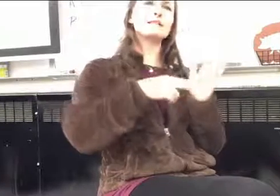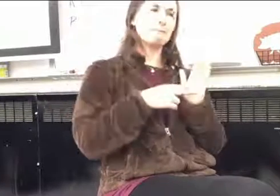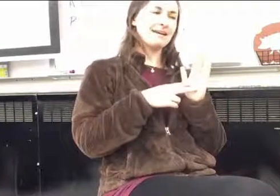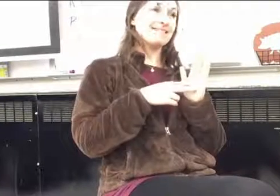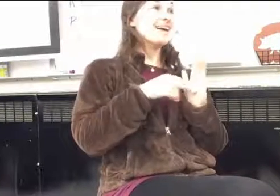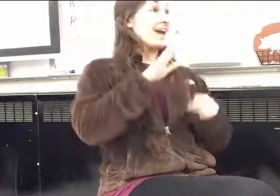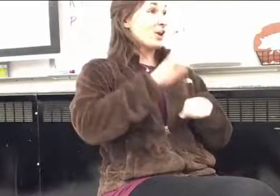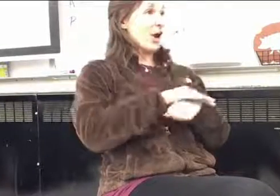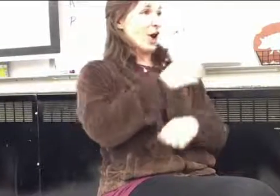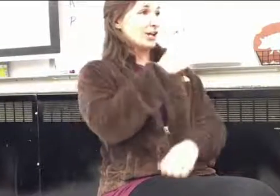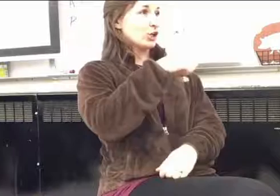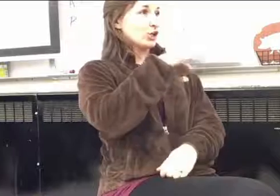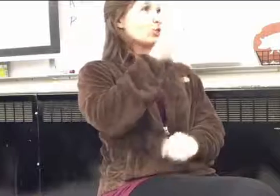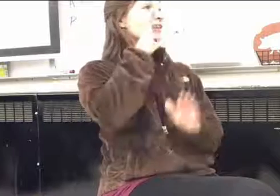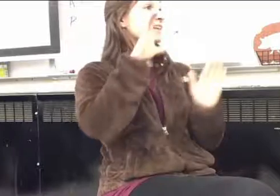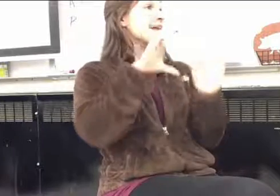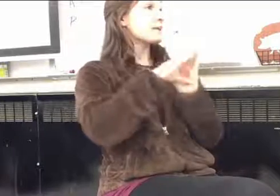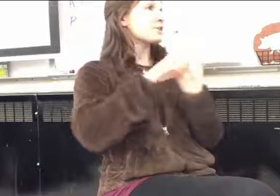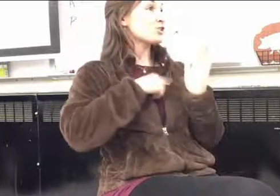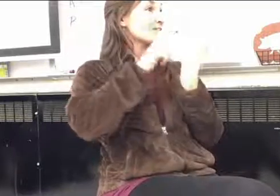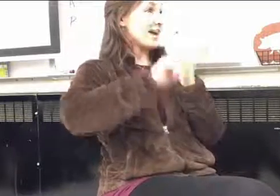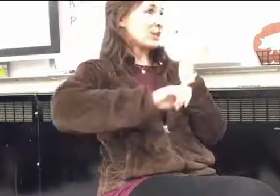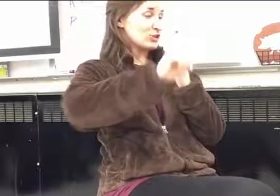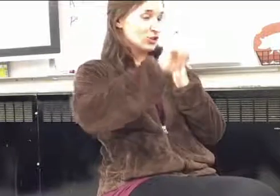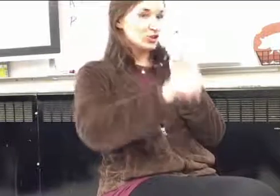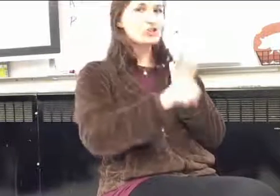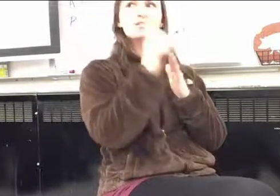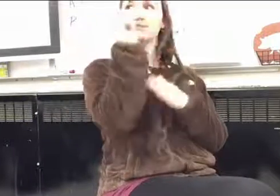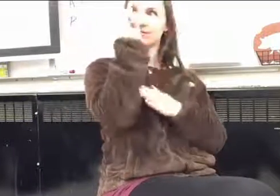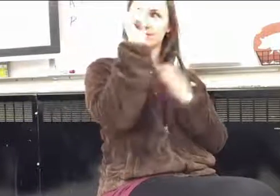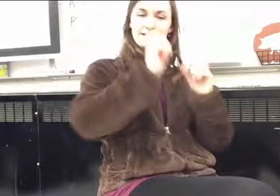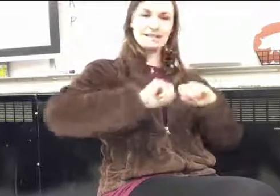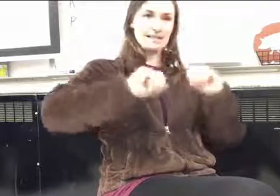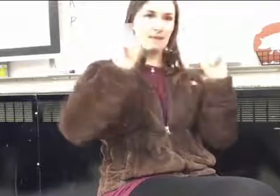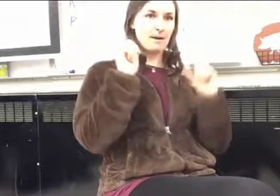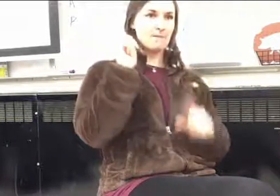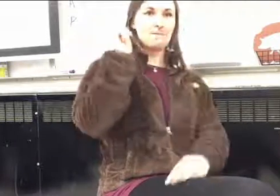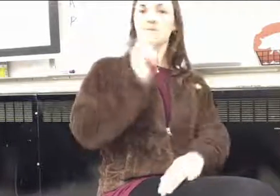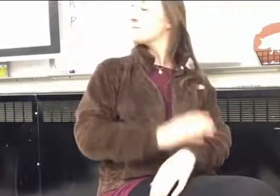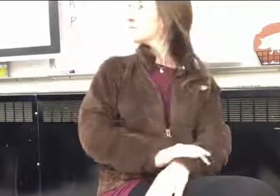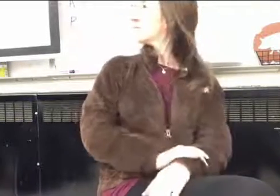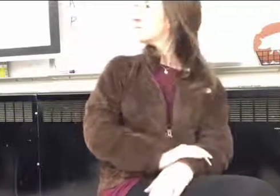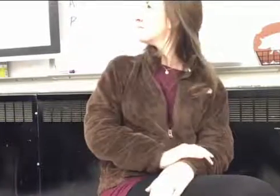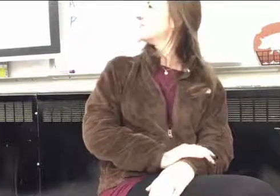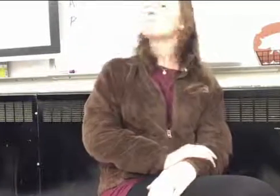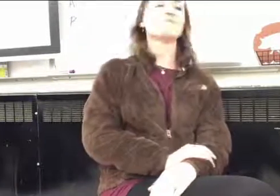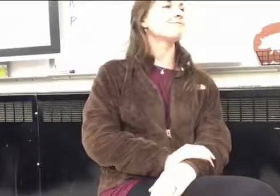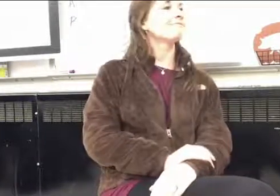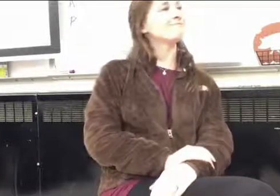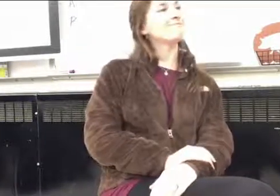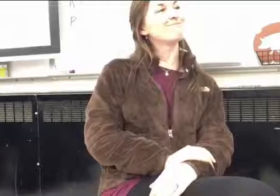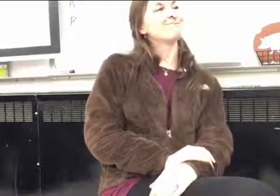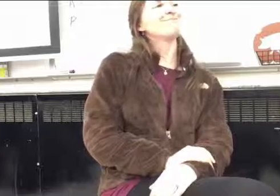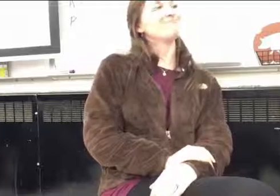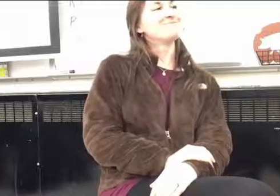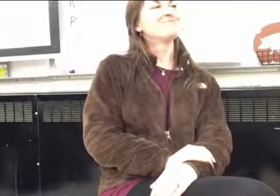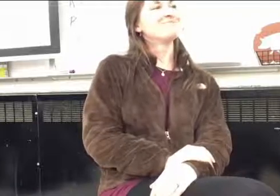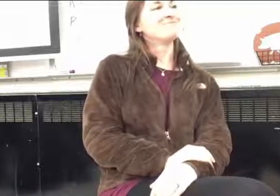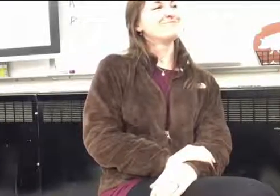And on Google Images, I searched, and this is what came up when I searched Civil